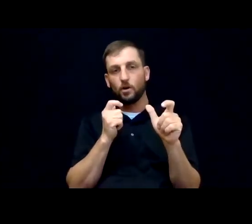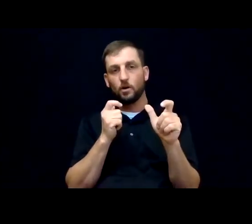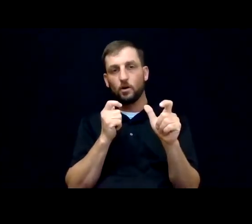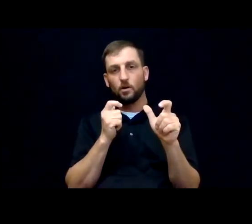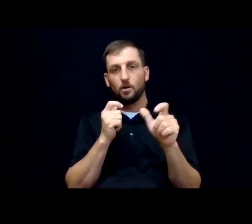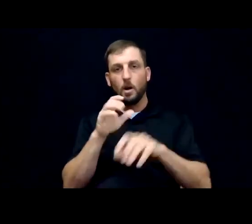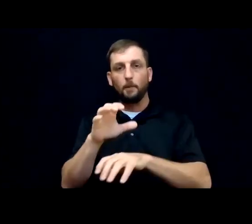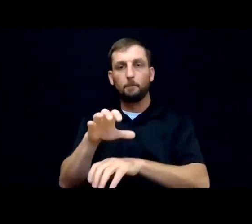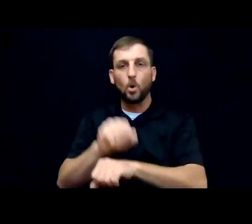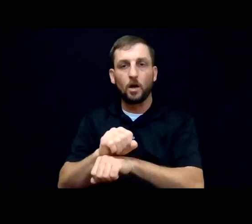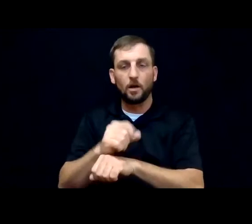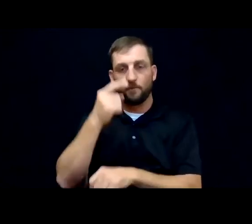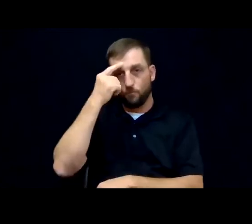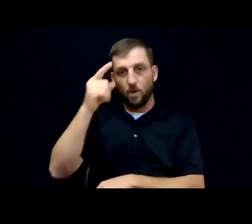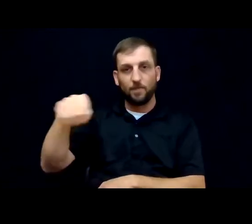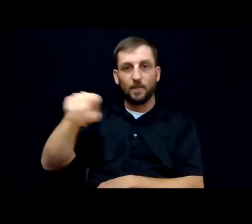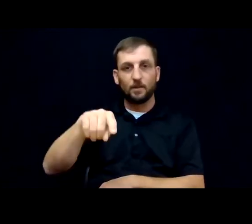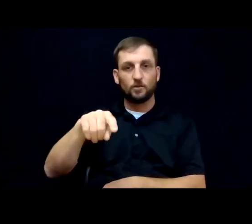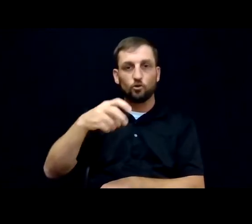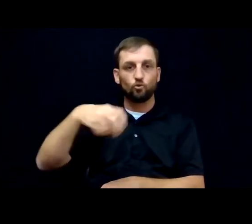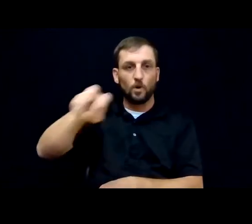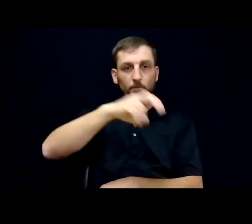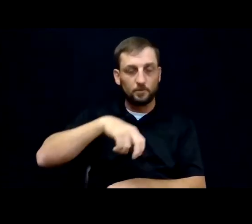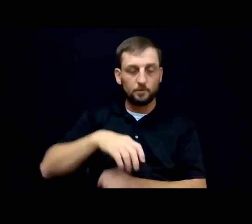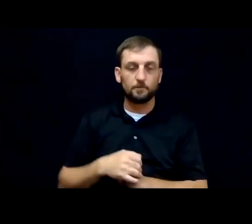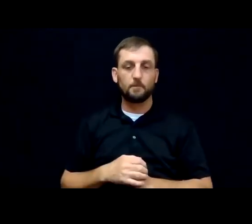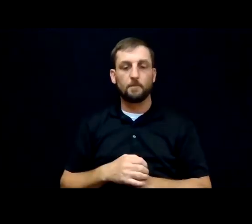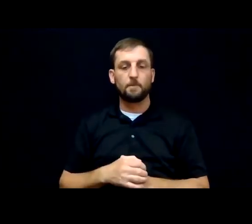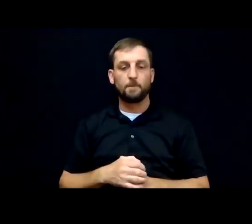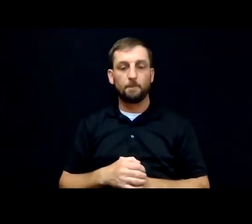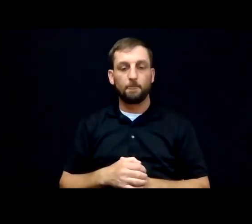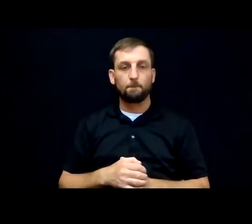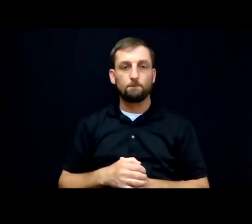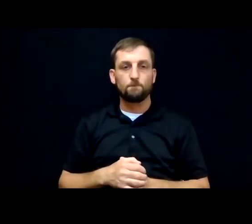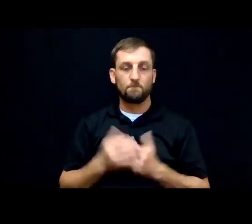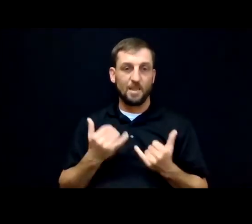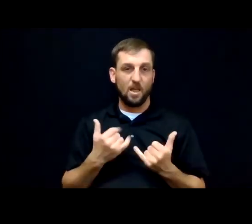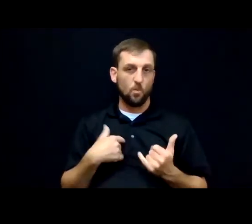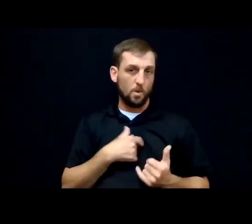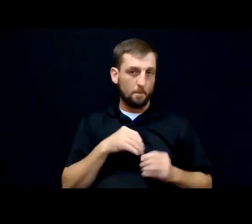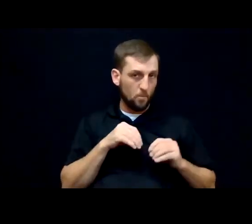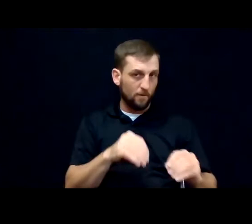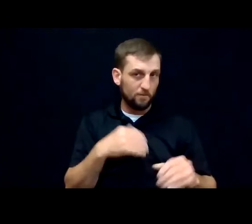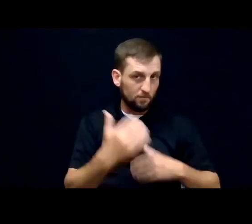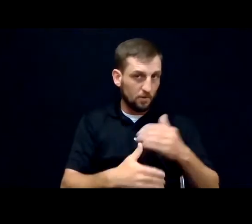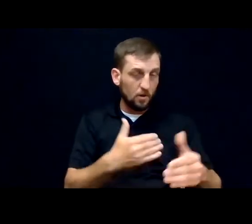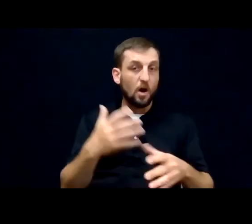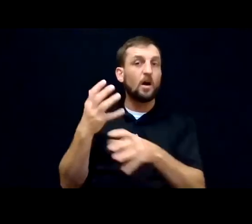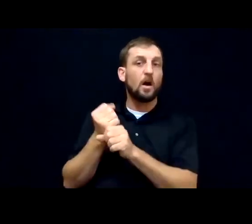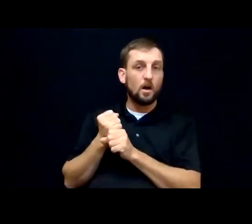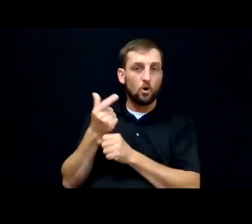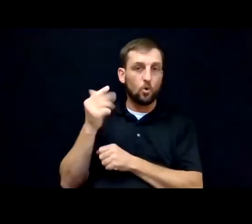booking for these individual trips. So we're moving on that. We actually received grant funding to do a